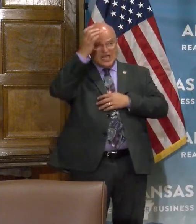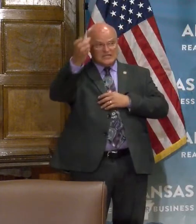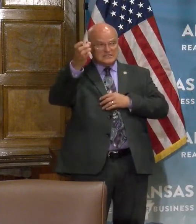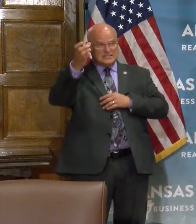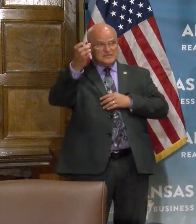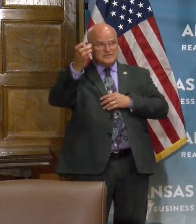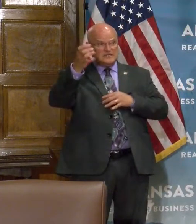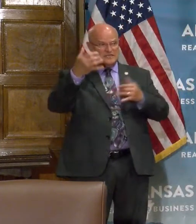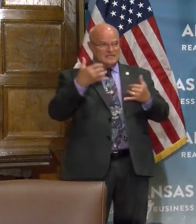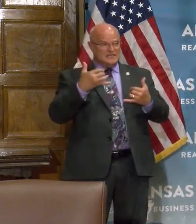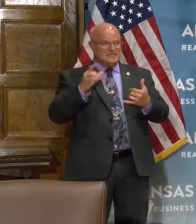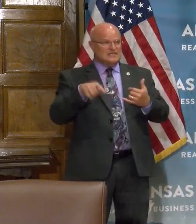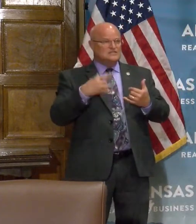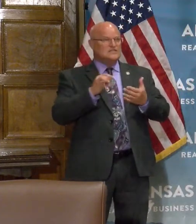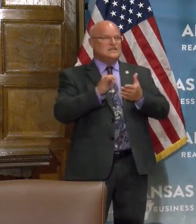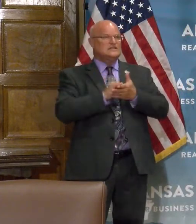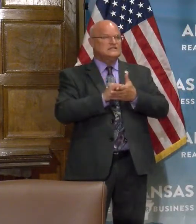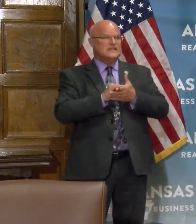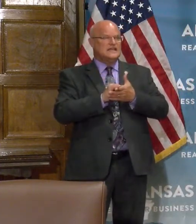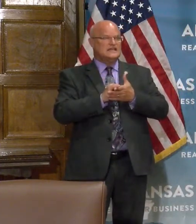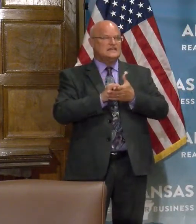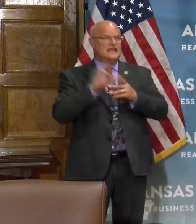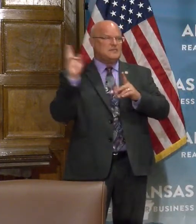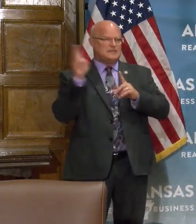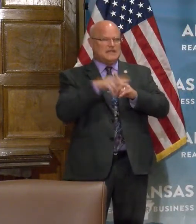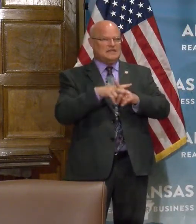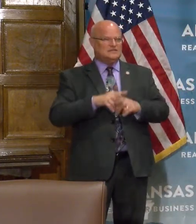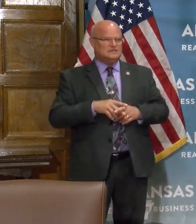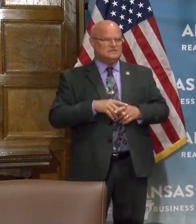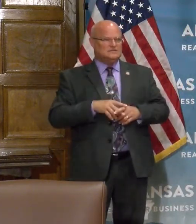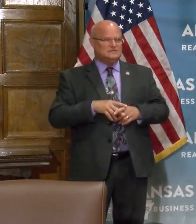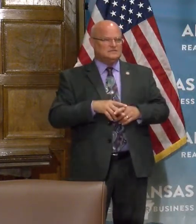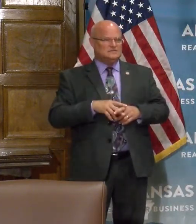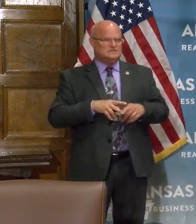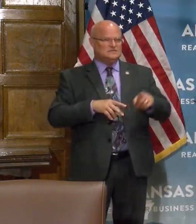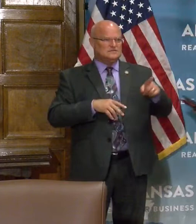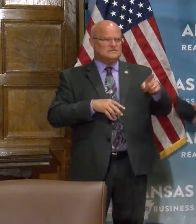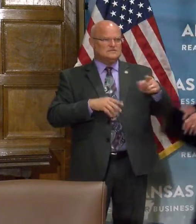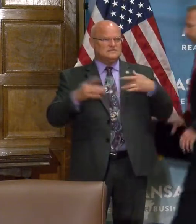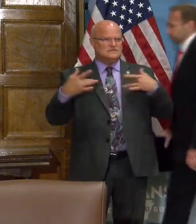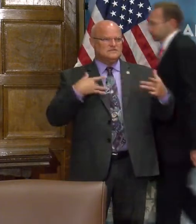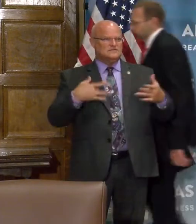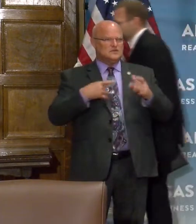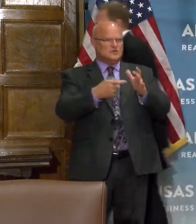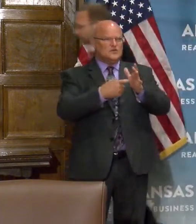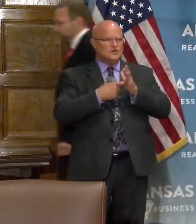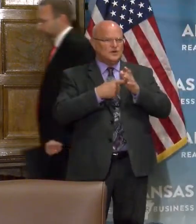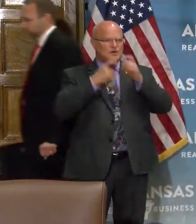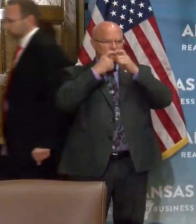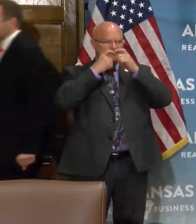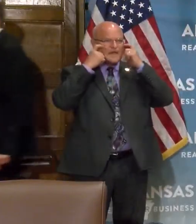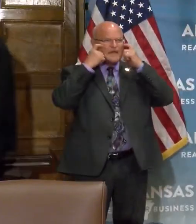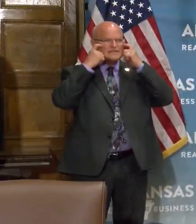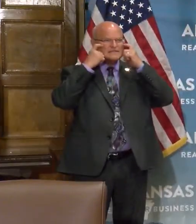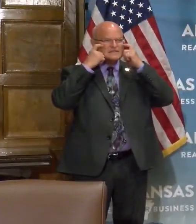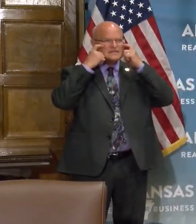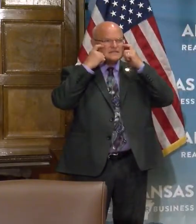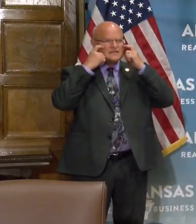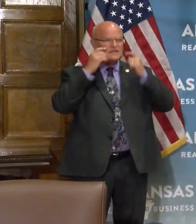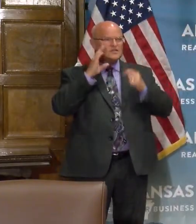concepts. It's just the application. Is the concern that by requiring people to wear